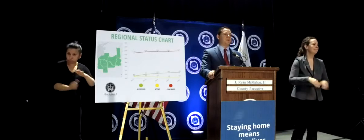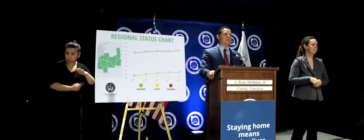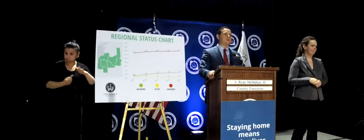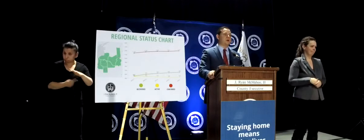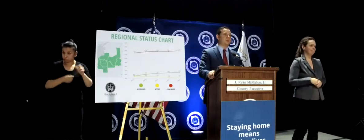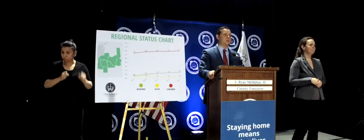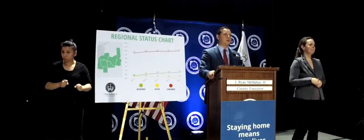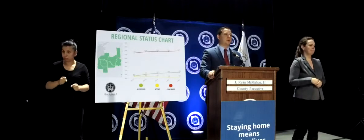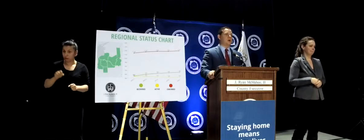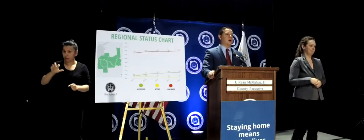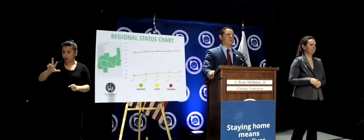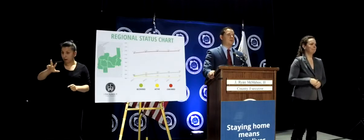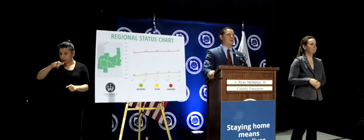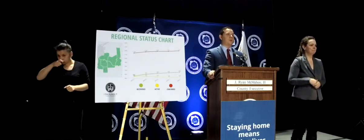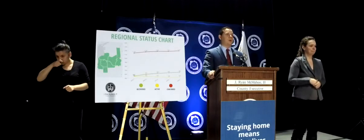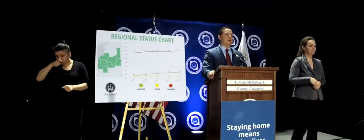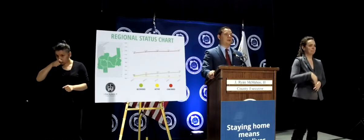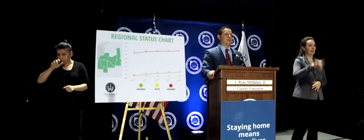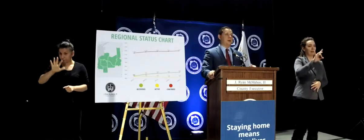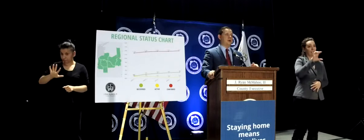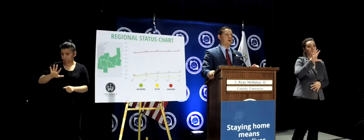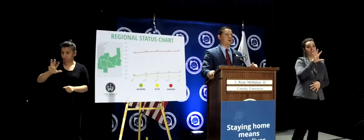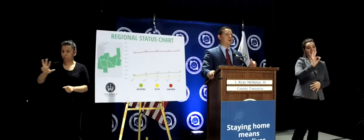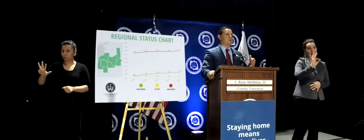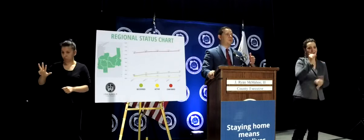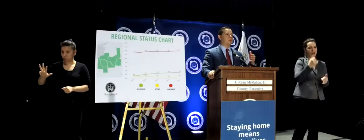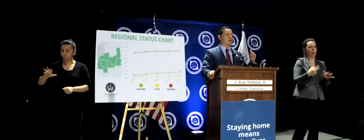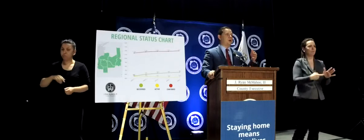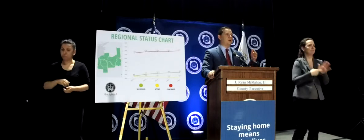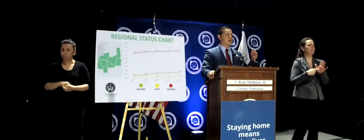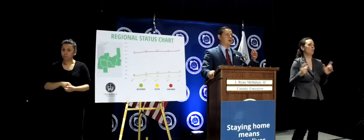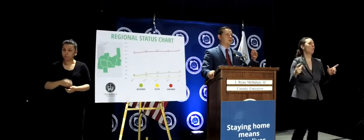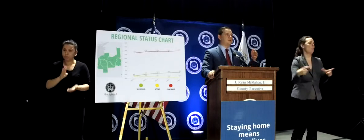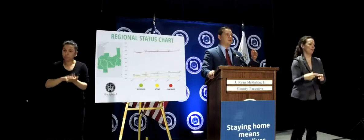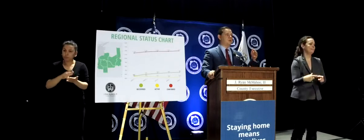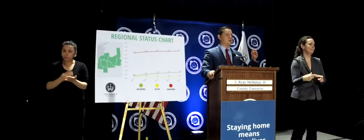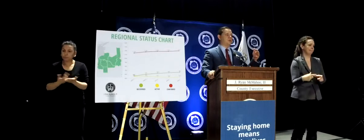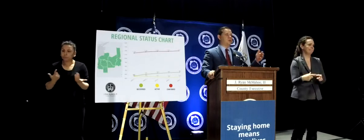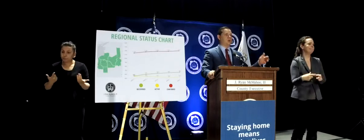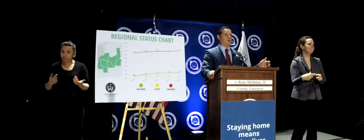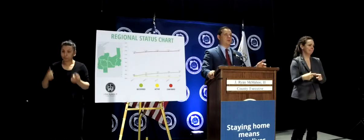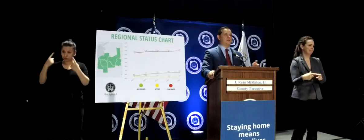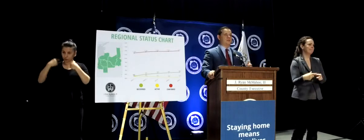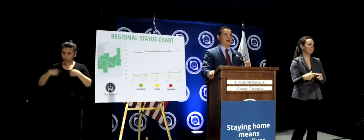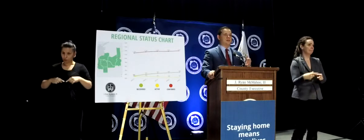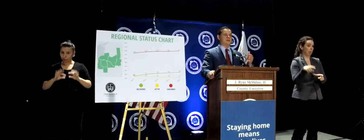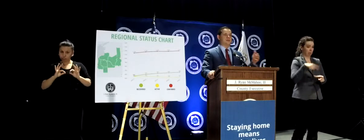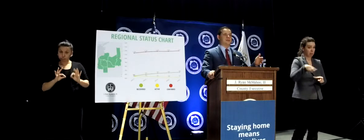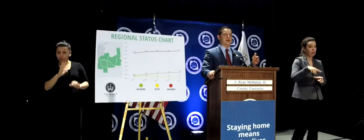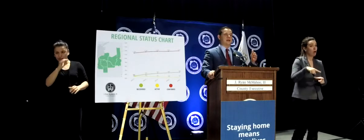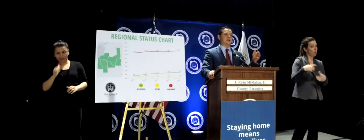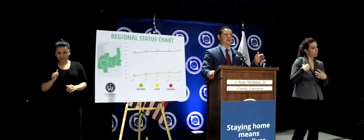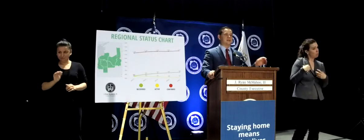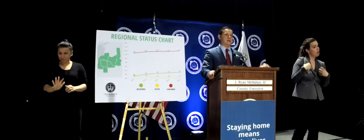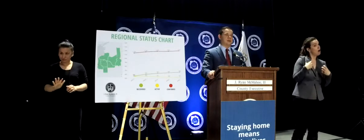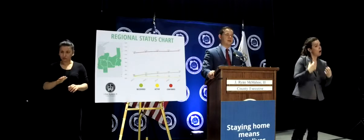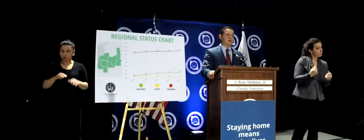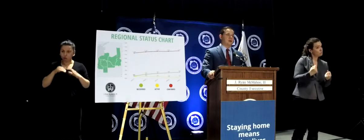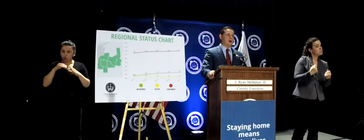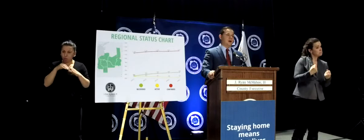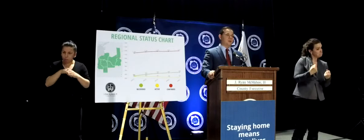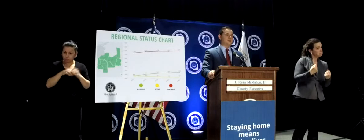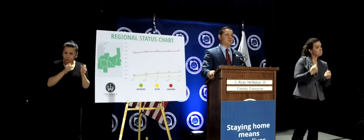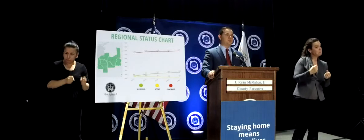Big drop in this number. People are getting better. People are going through their quarantine process, and they're not getting